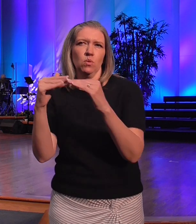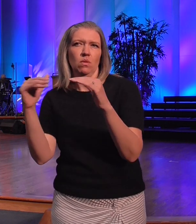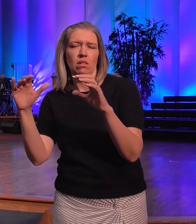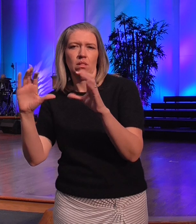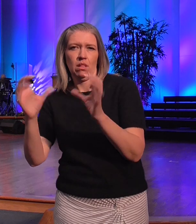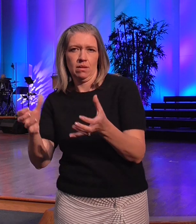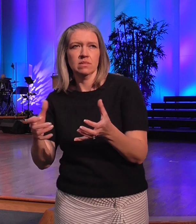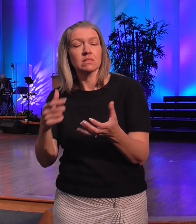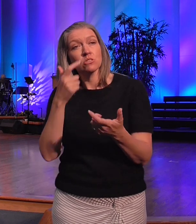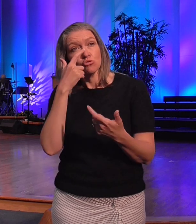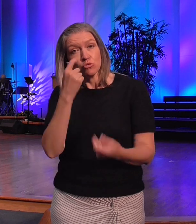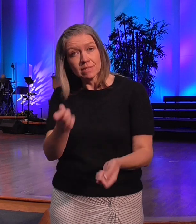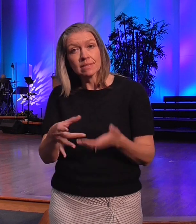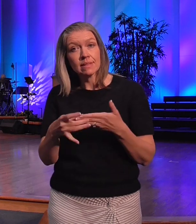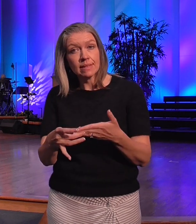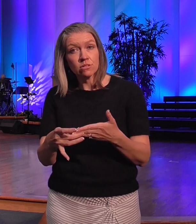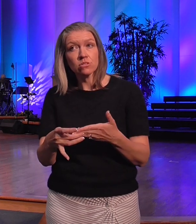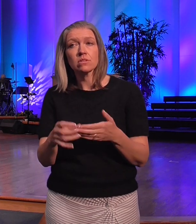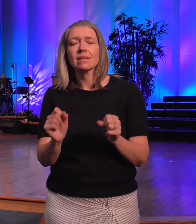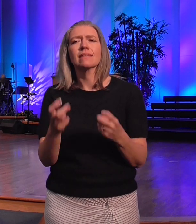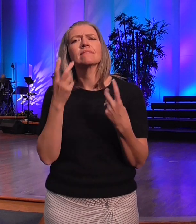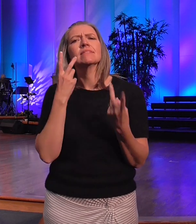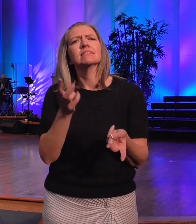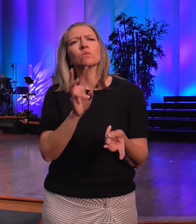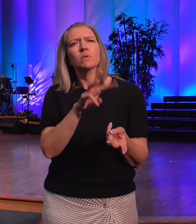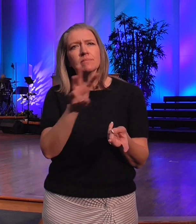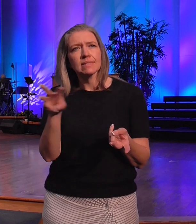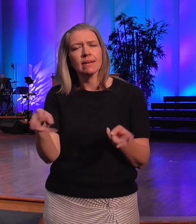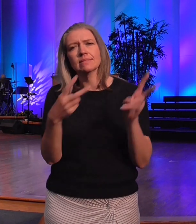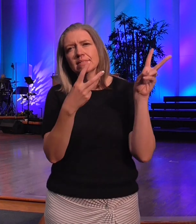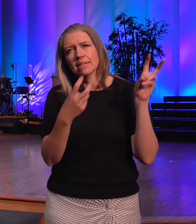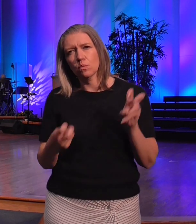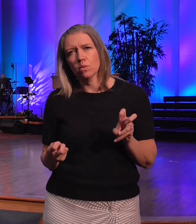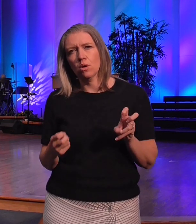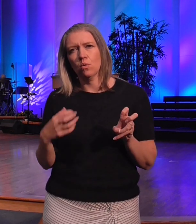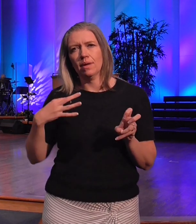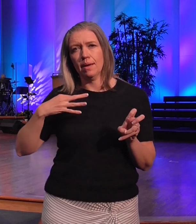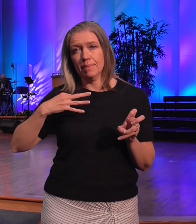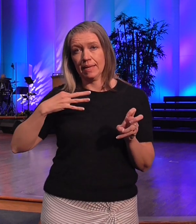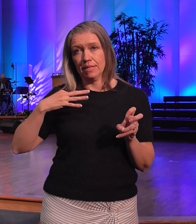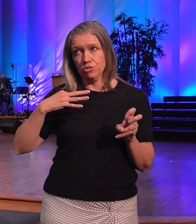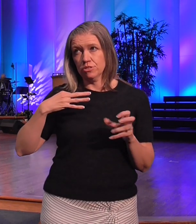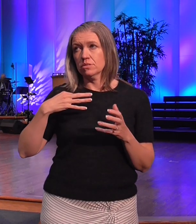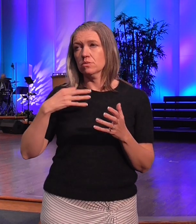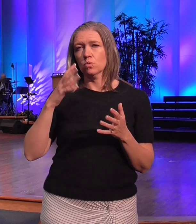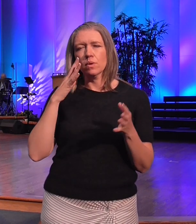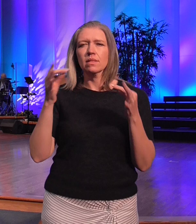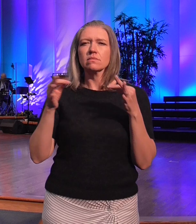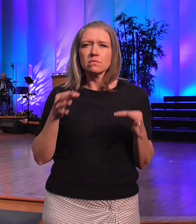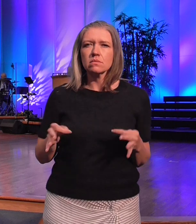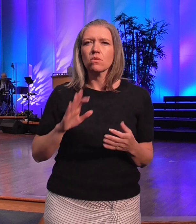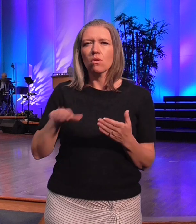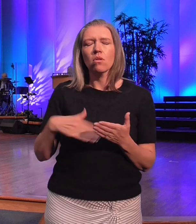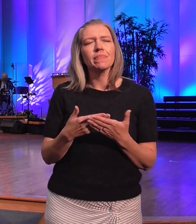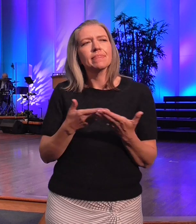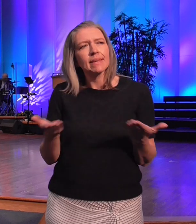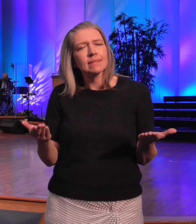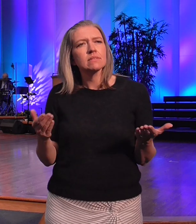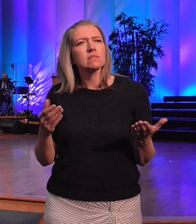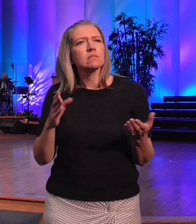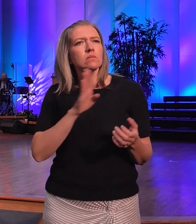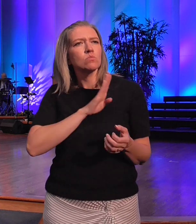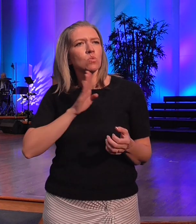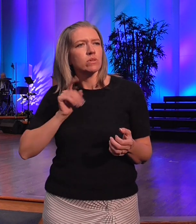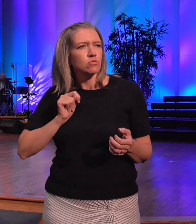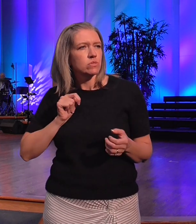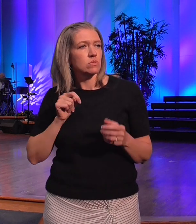in being in leadership, you can go to our website and download the application, which lists all the things that the board members do. So